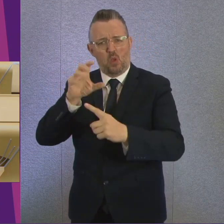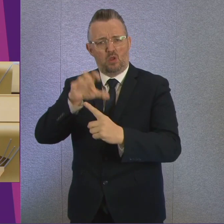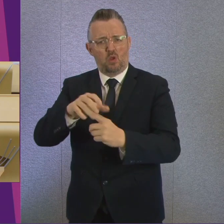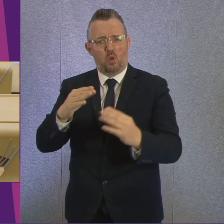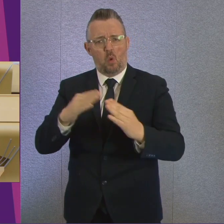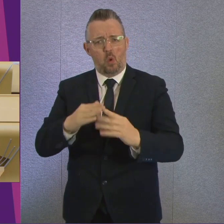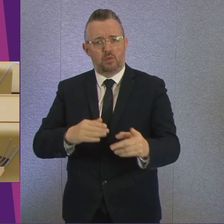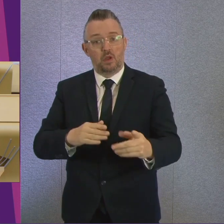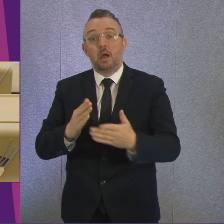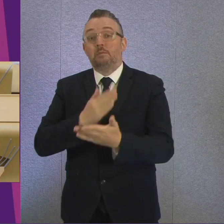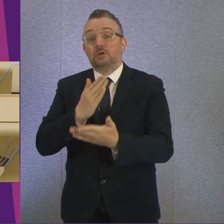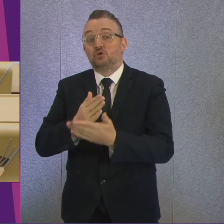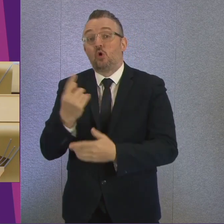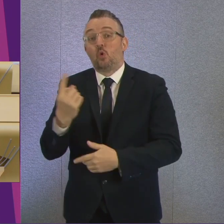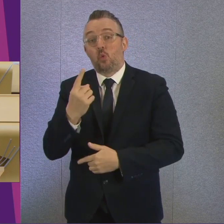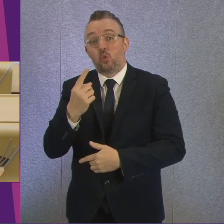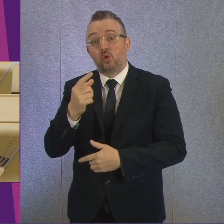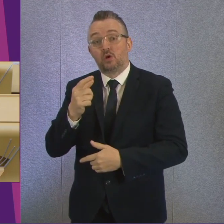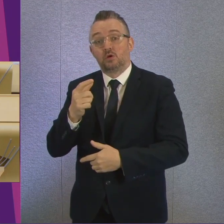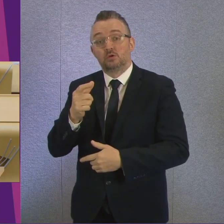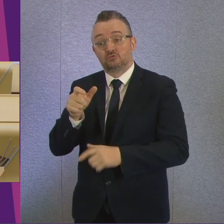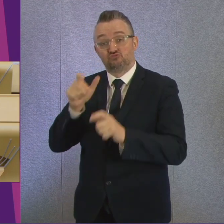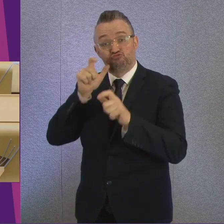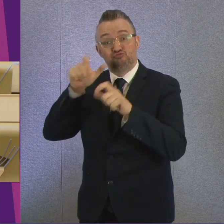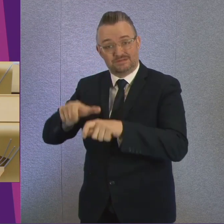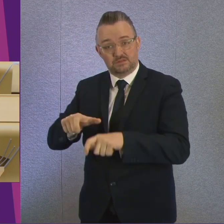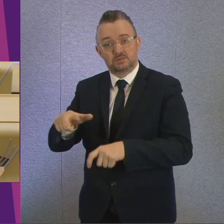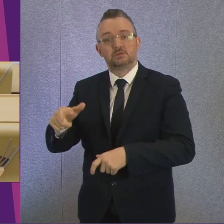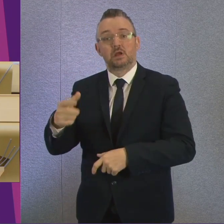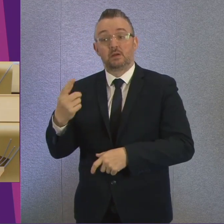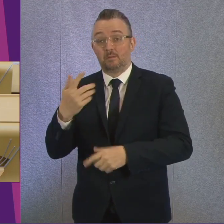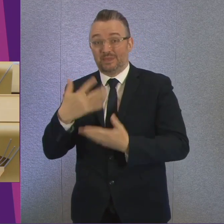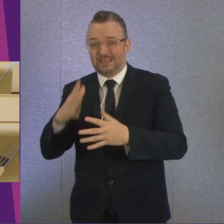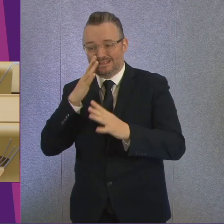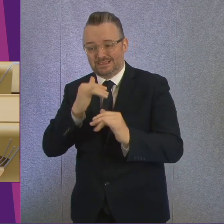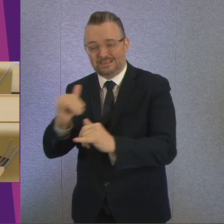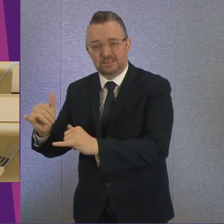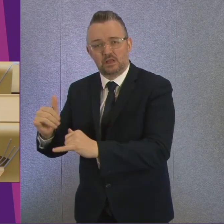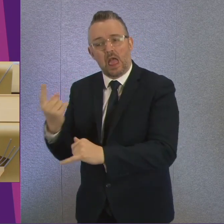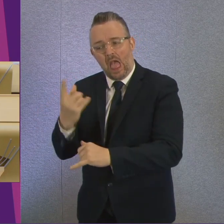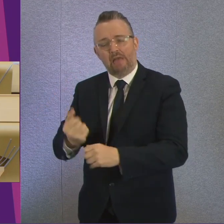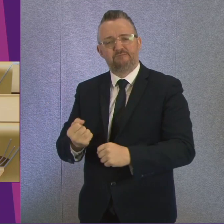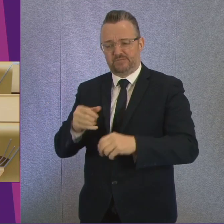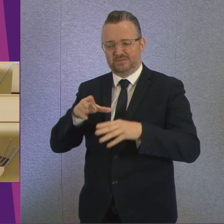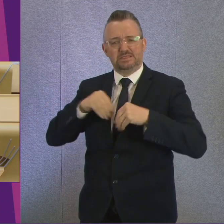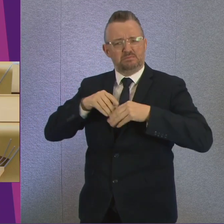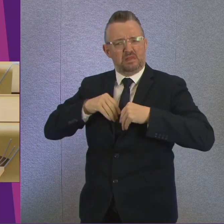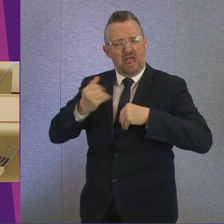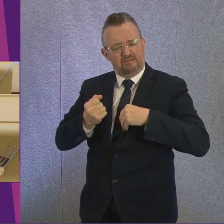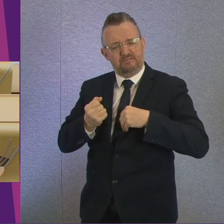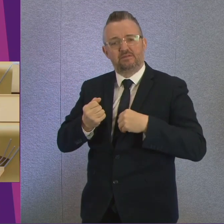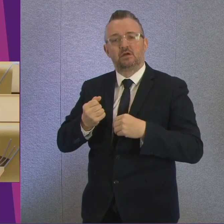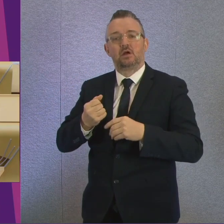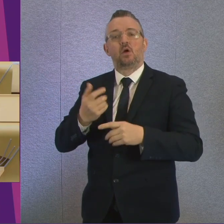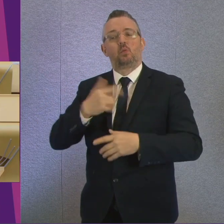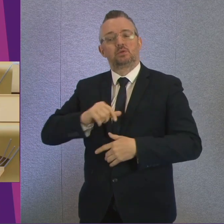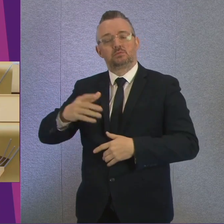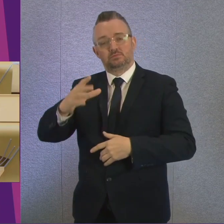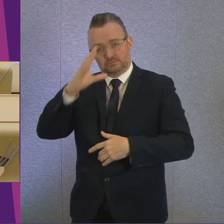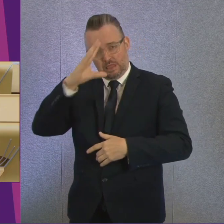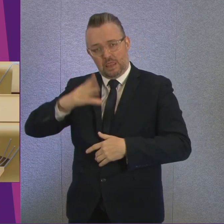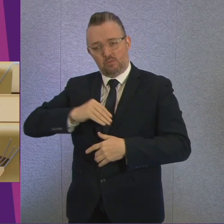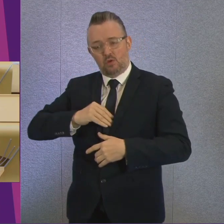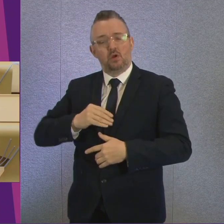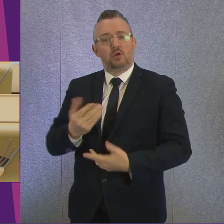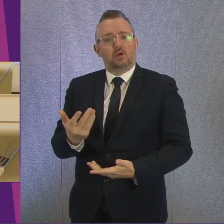that residents are tested who are symptomatic and to advise me on what additional steps they